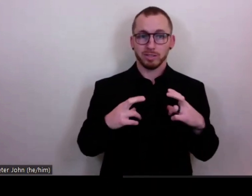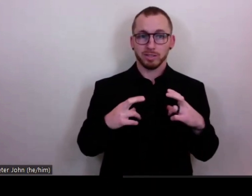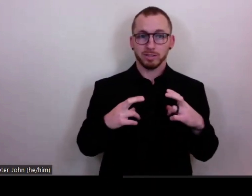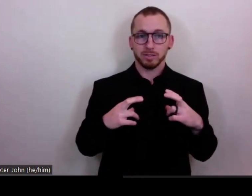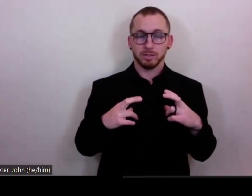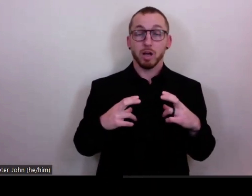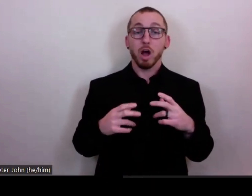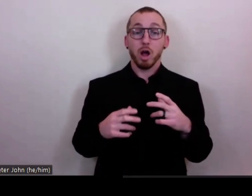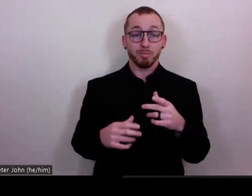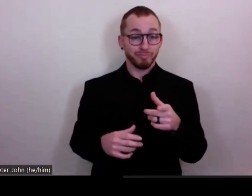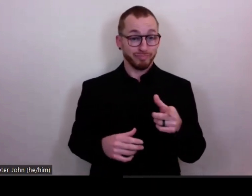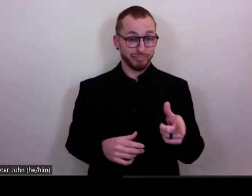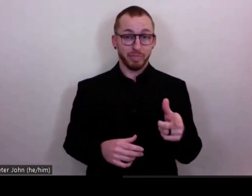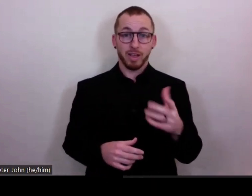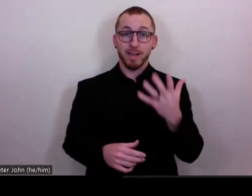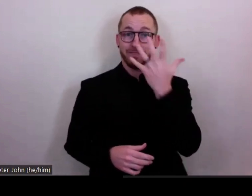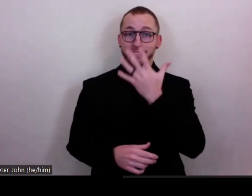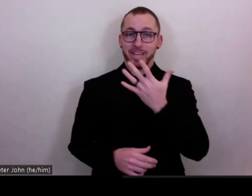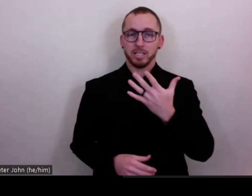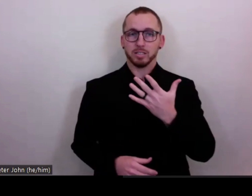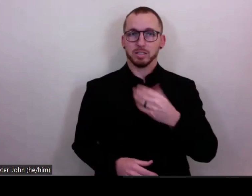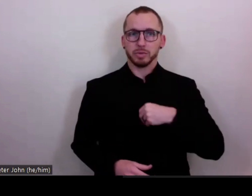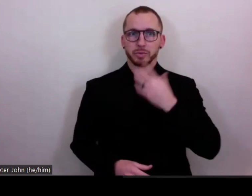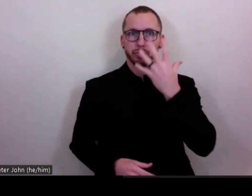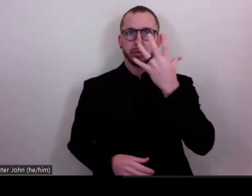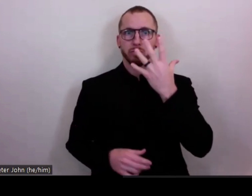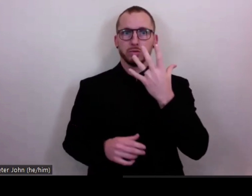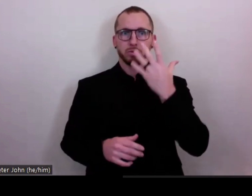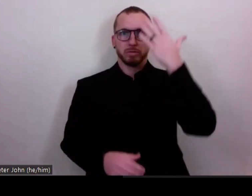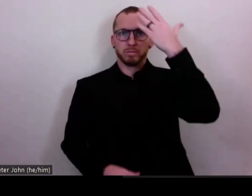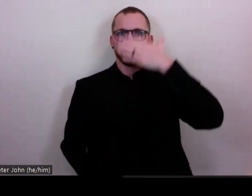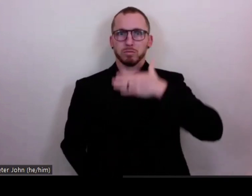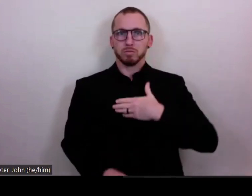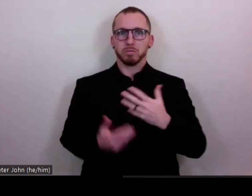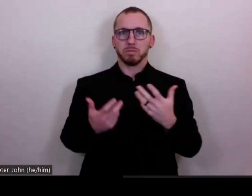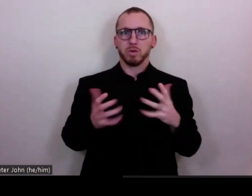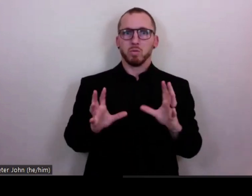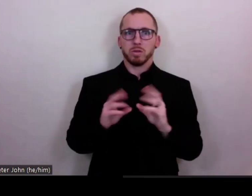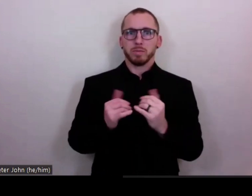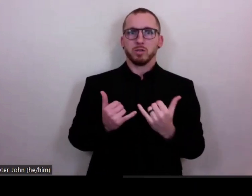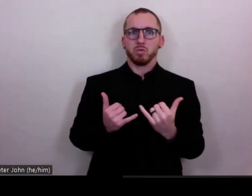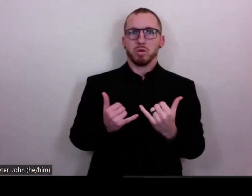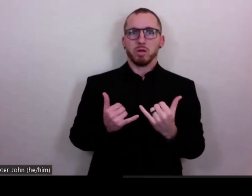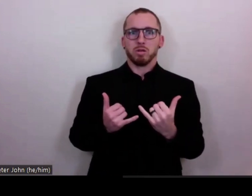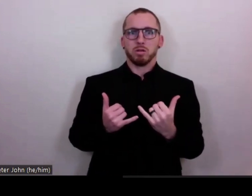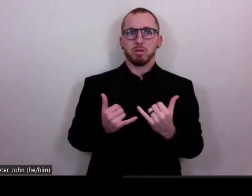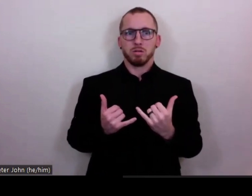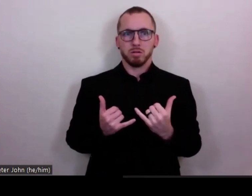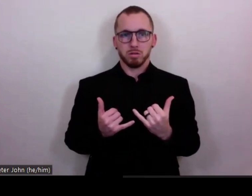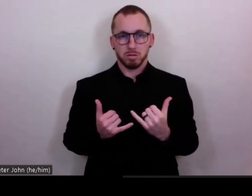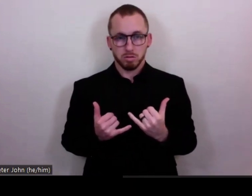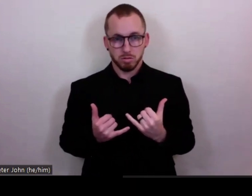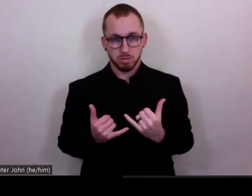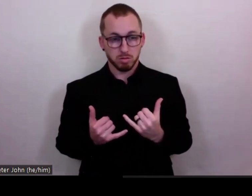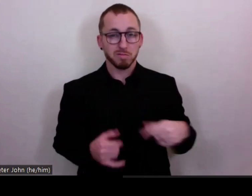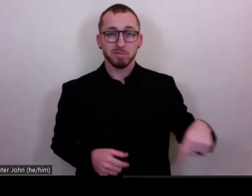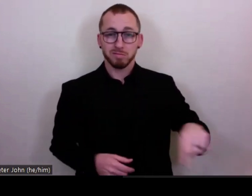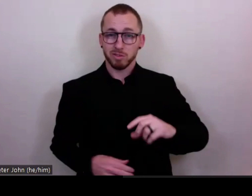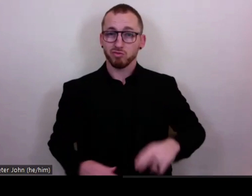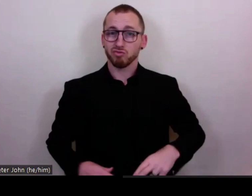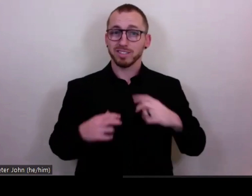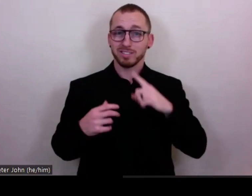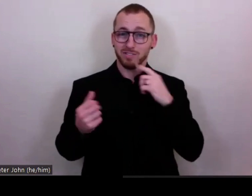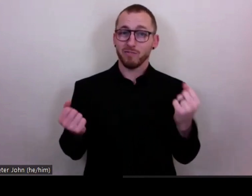white and they say, I don't want to have a meeting today. It's heartbreaking. It's